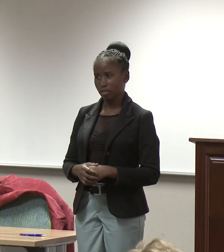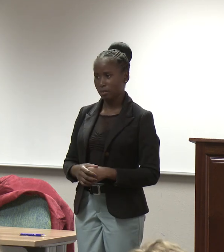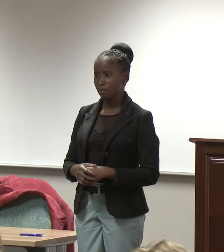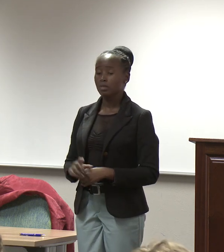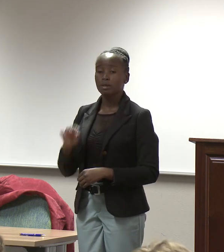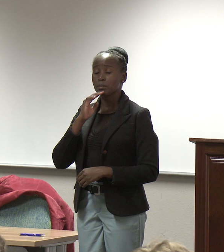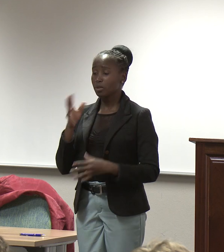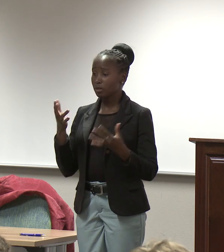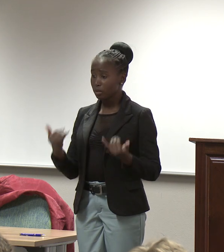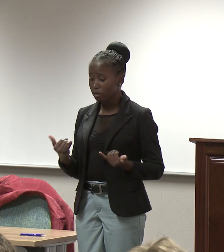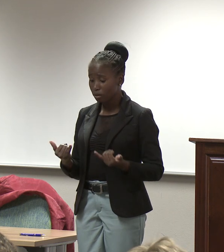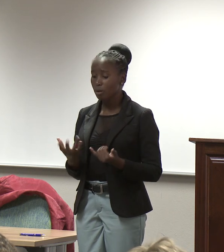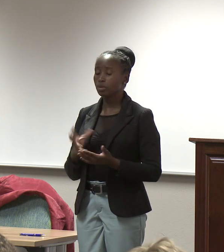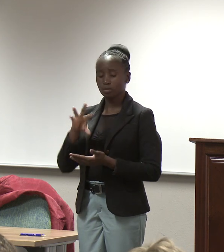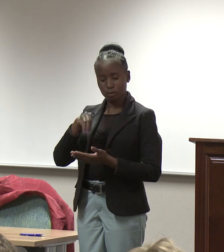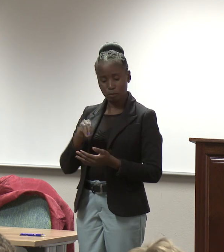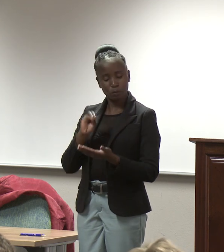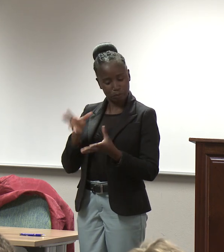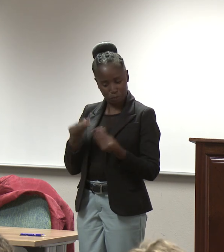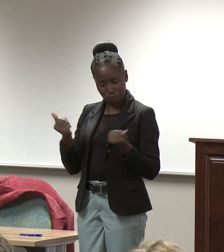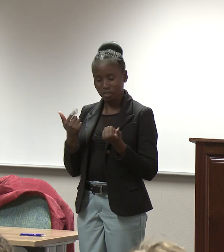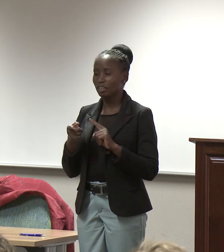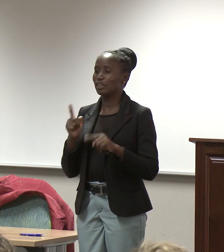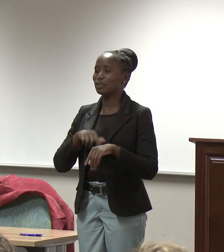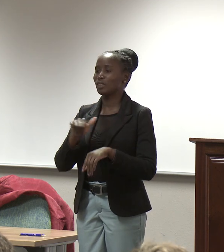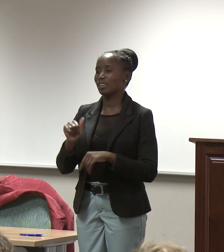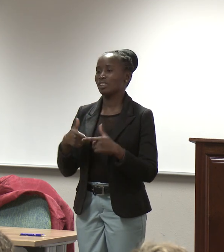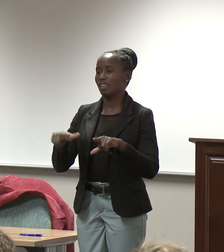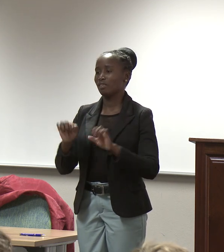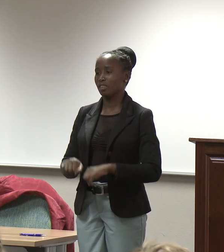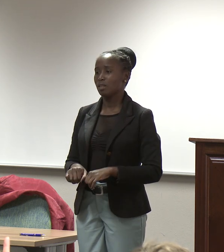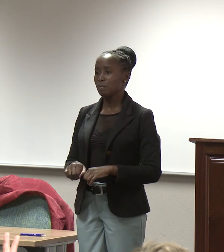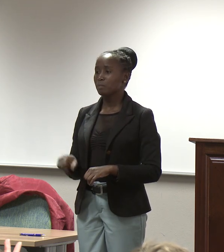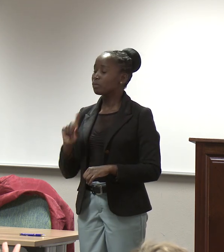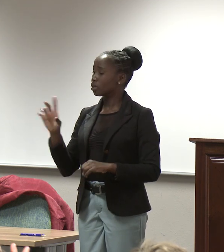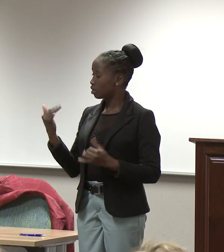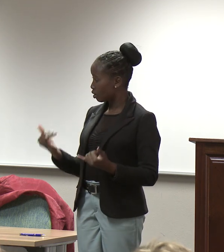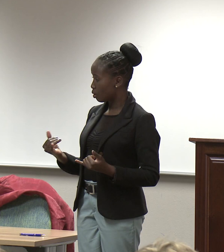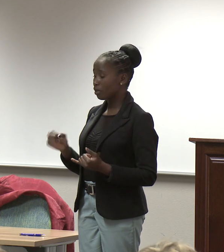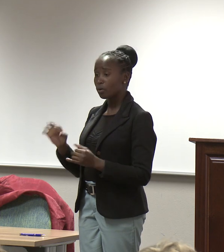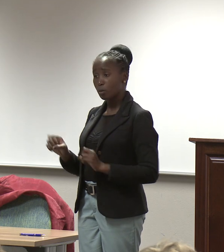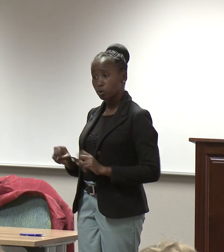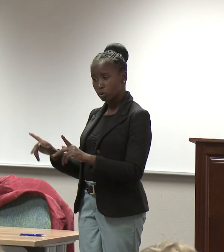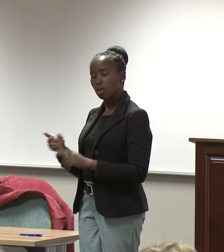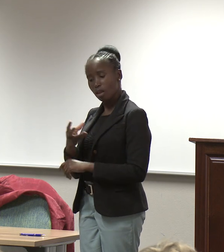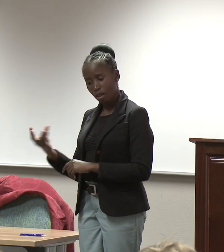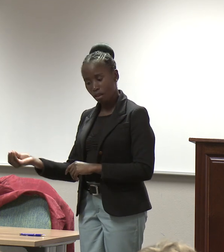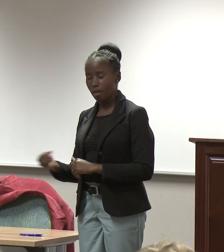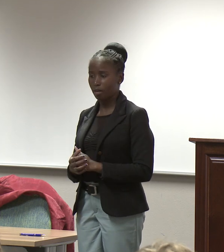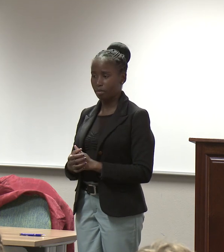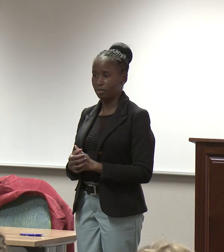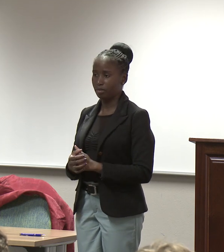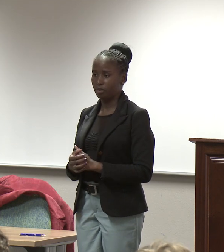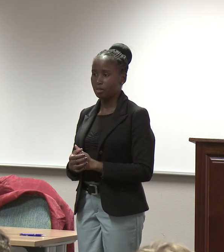fall into that level. But please, I think there are opportunities and there are possibilities, but you have to